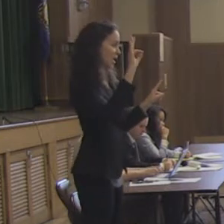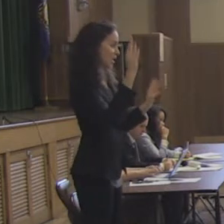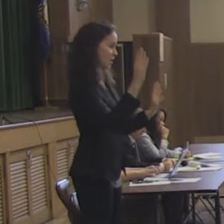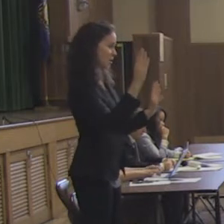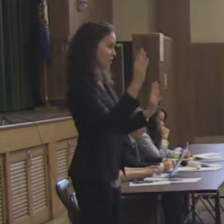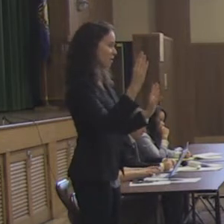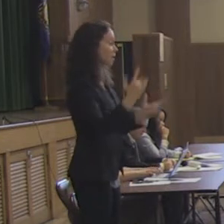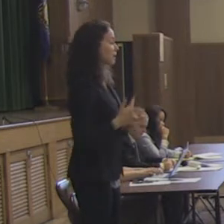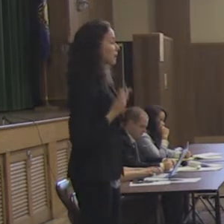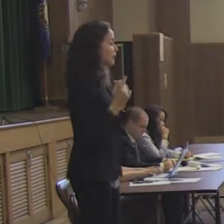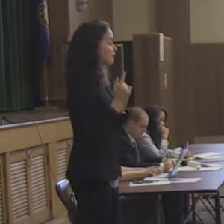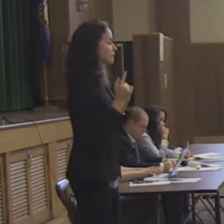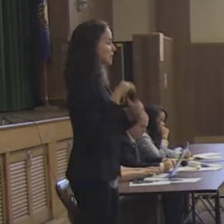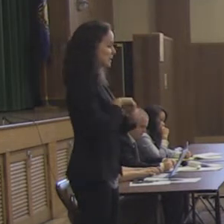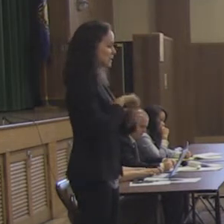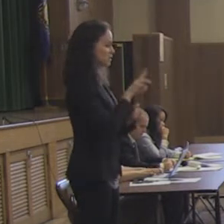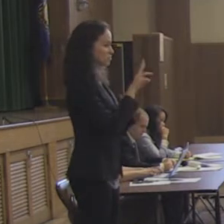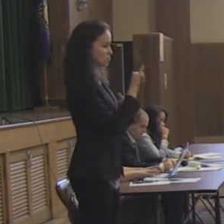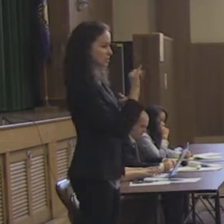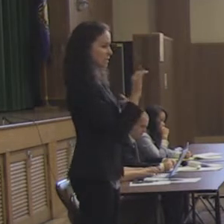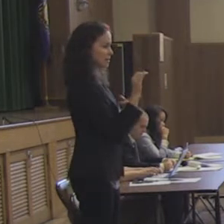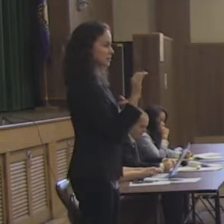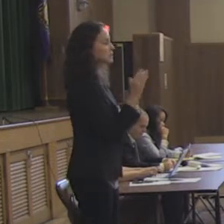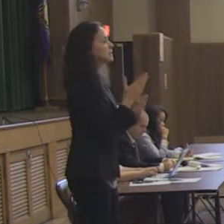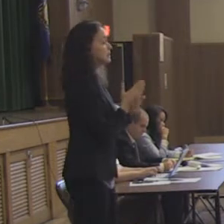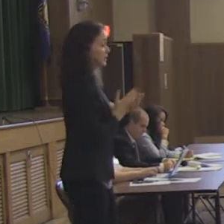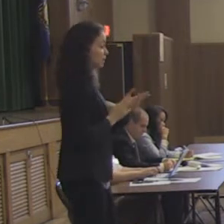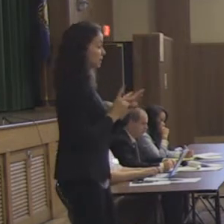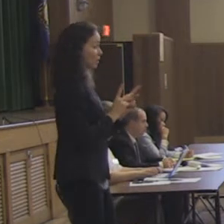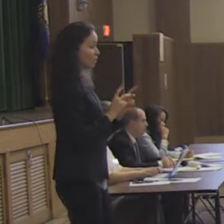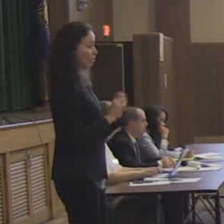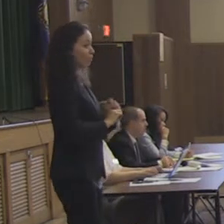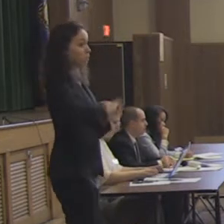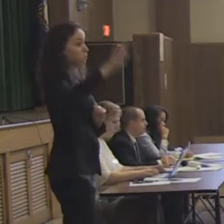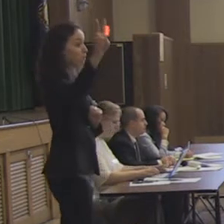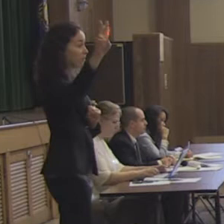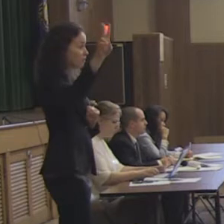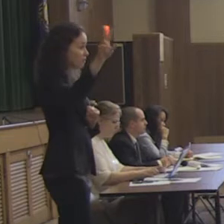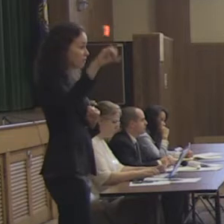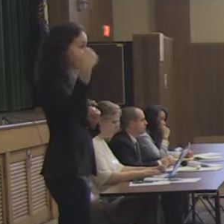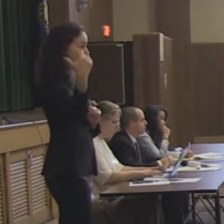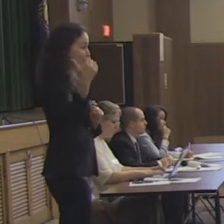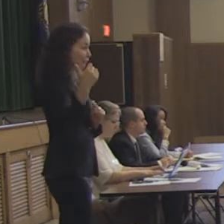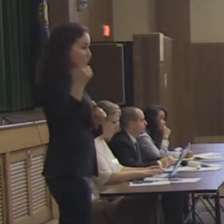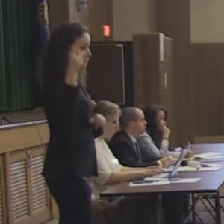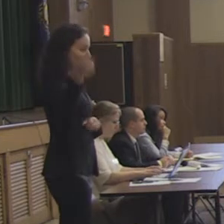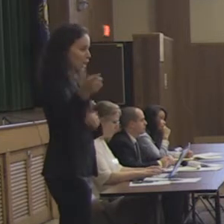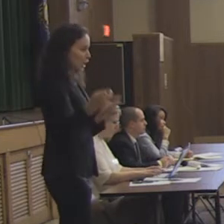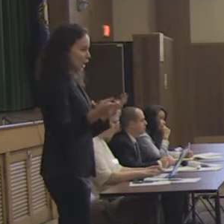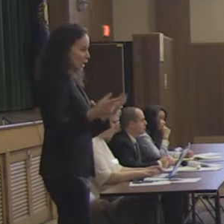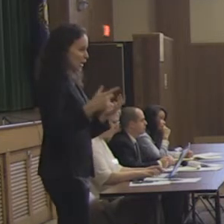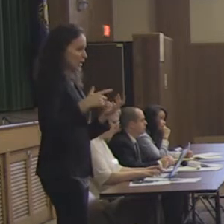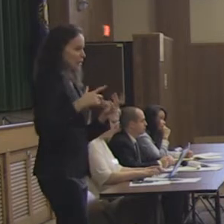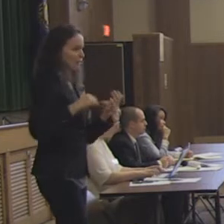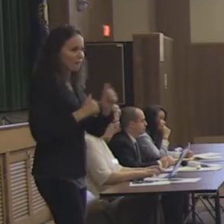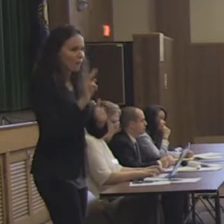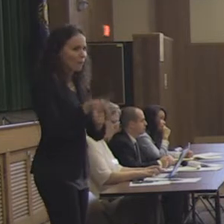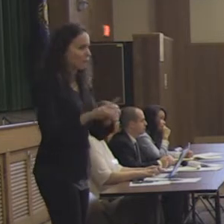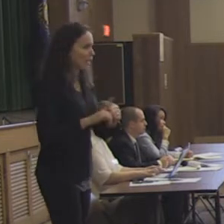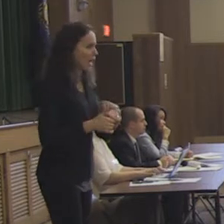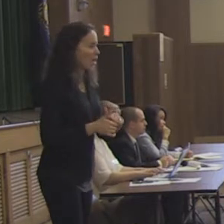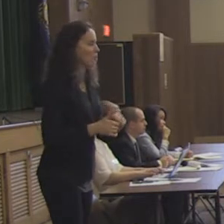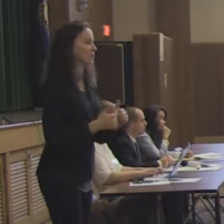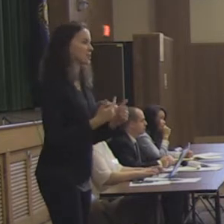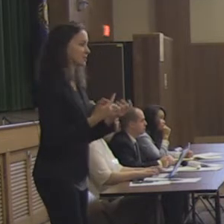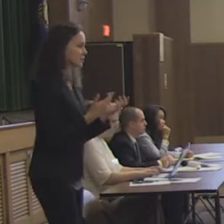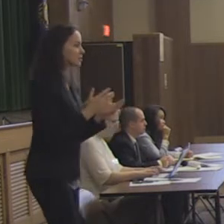live in Wisconsin for the most part. Some people are too far away. That has been one of the valuable things about a